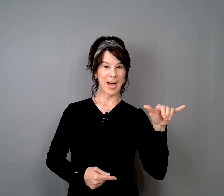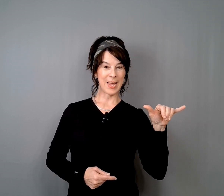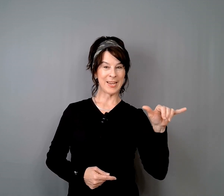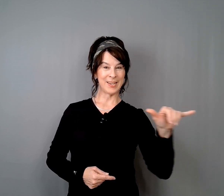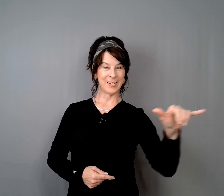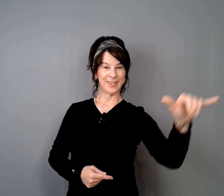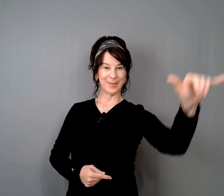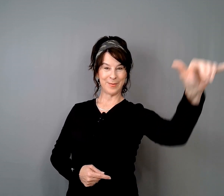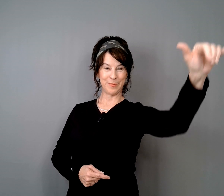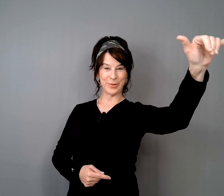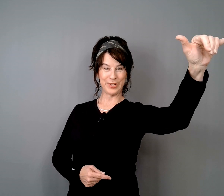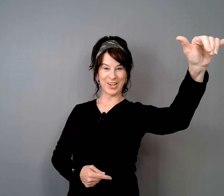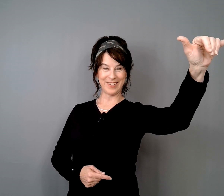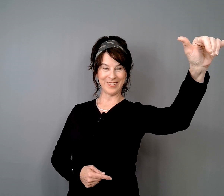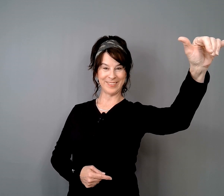Y, push out.